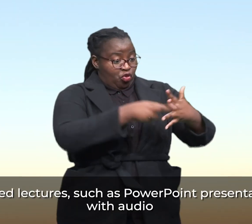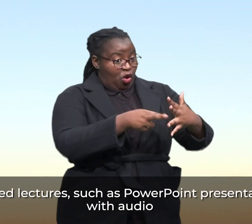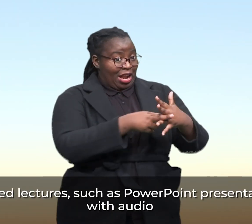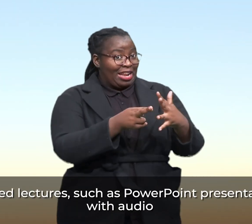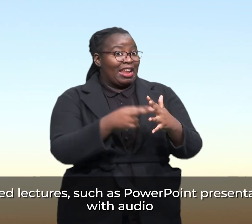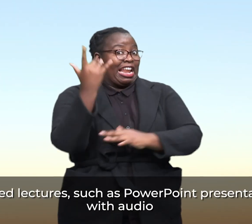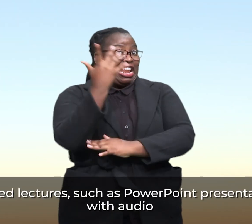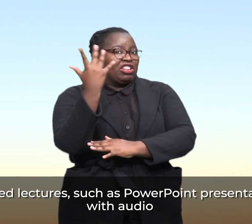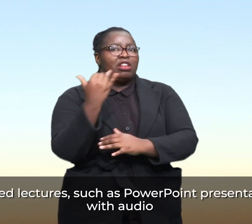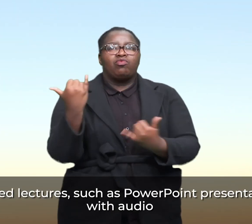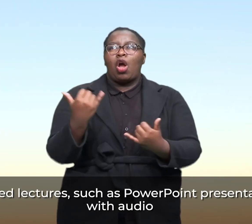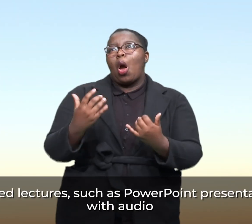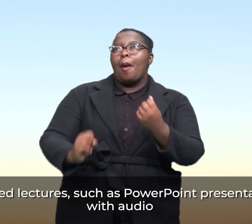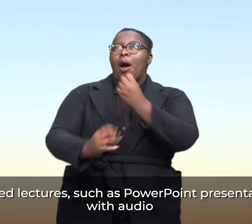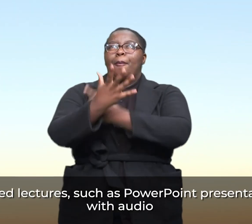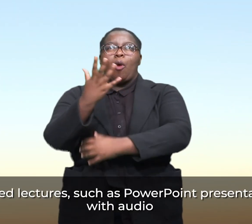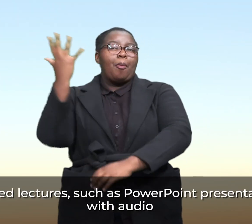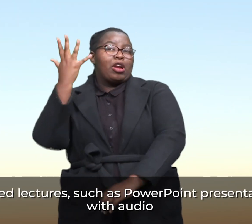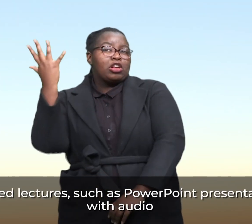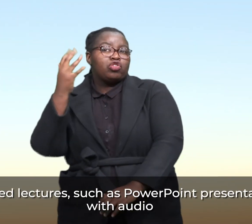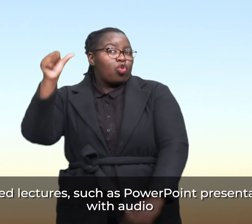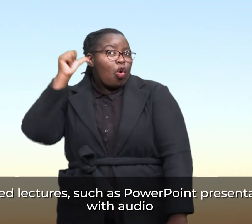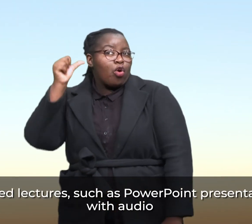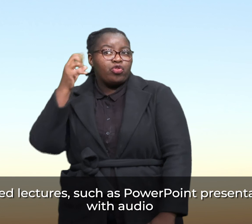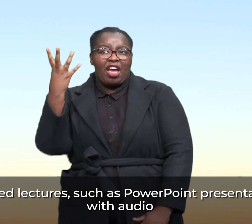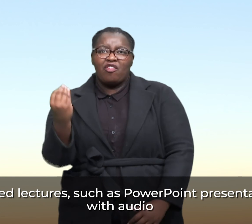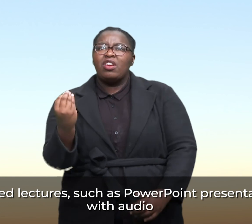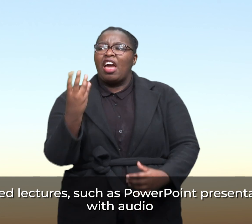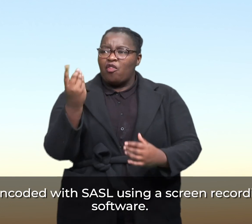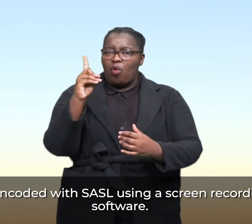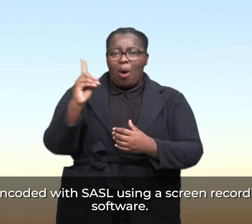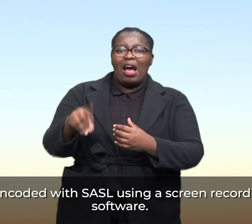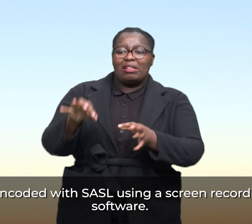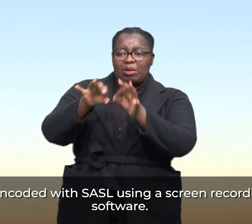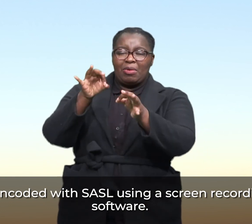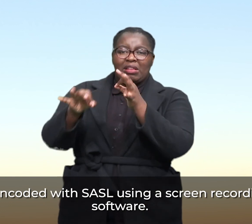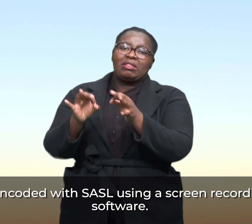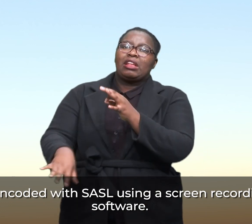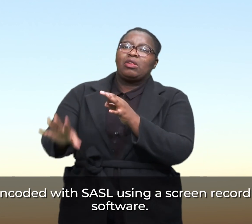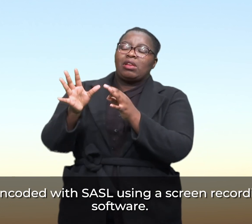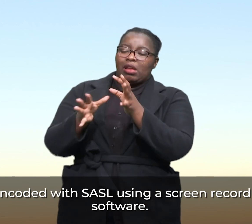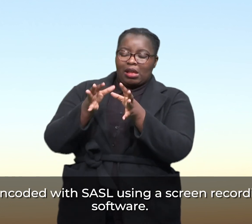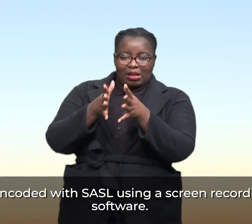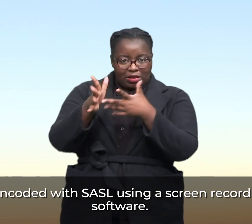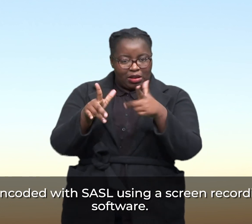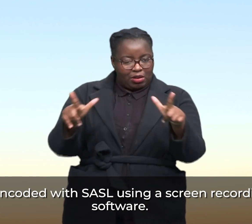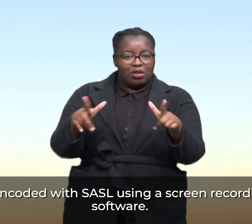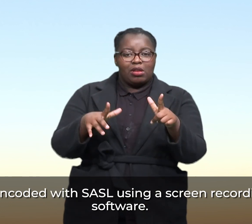Recorded lectures, such as PowerPoint presentations with audio, are encoded with SASL using a screen